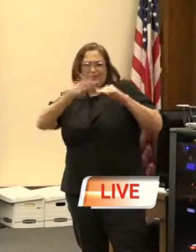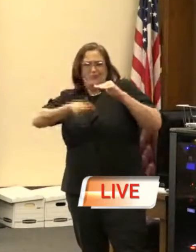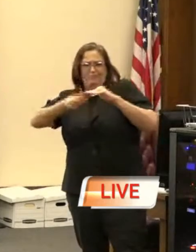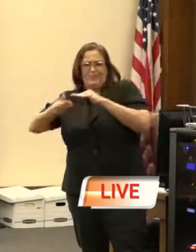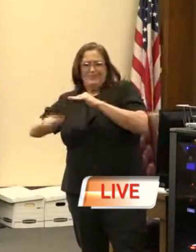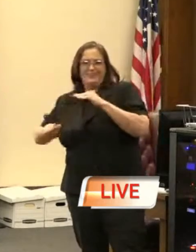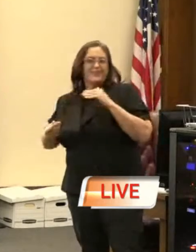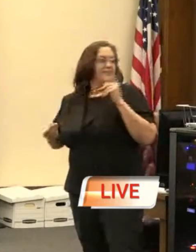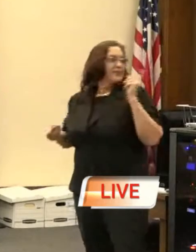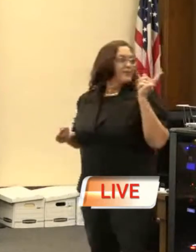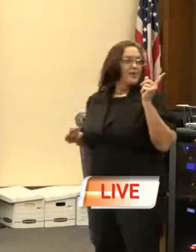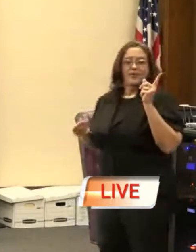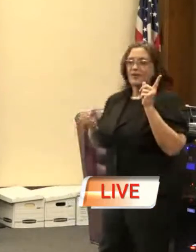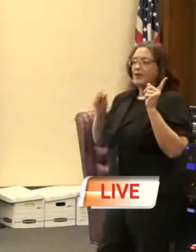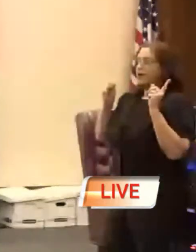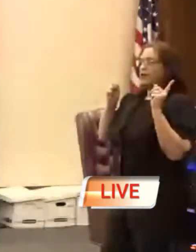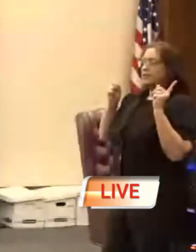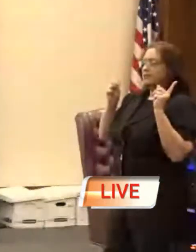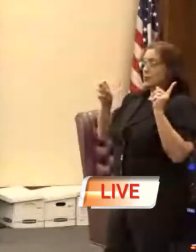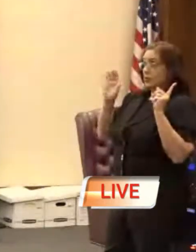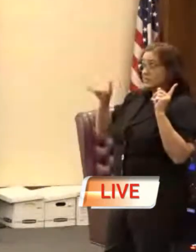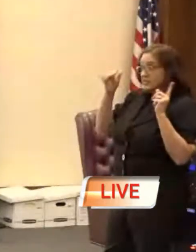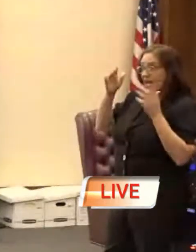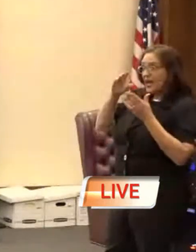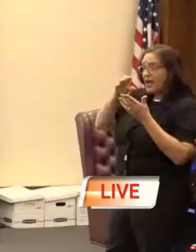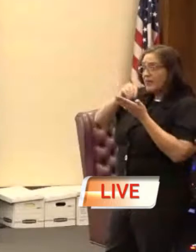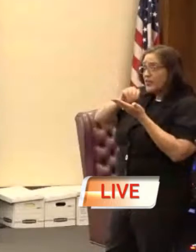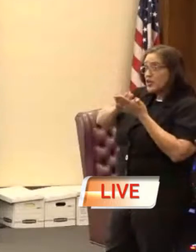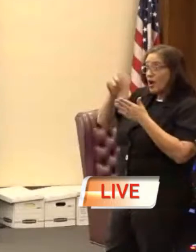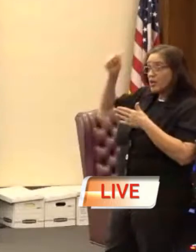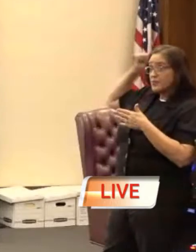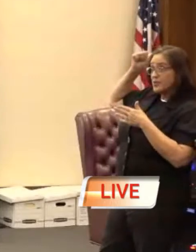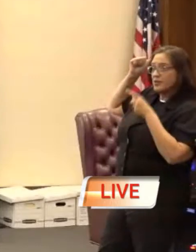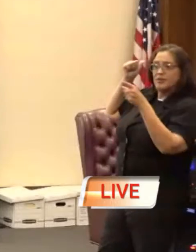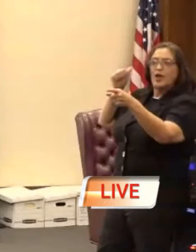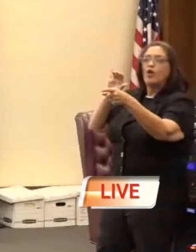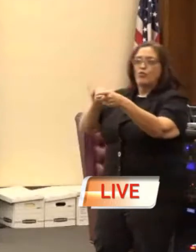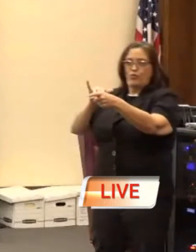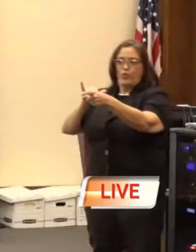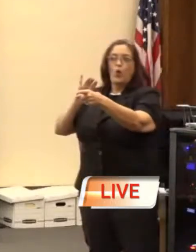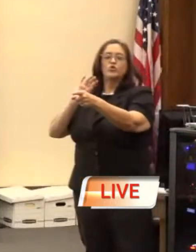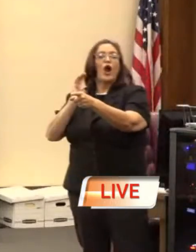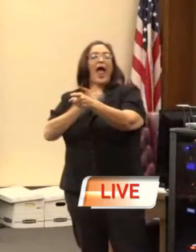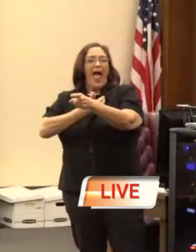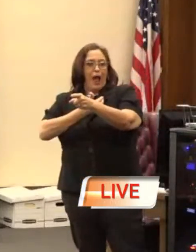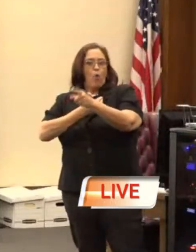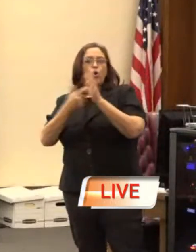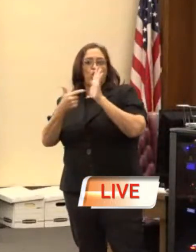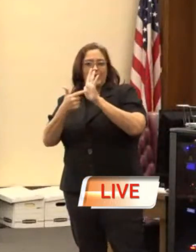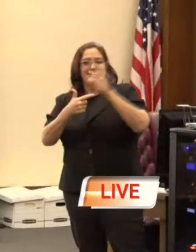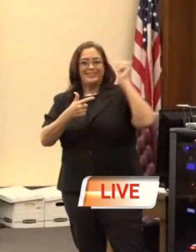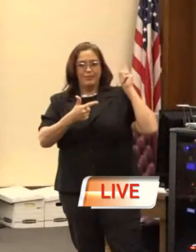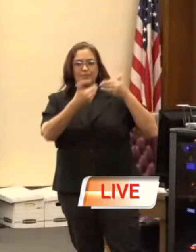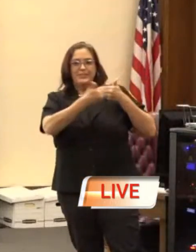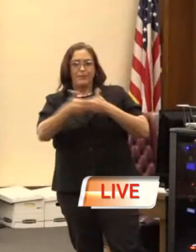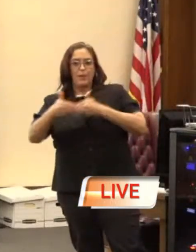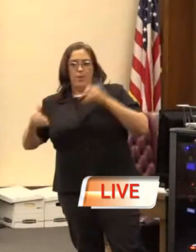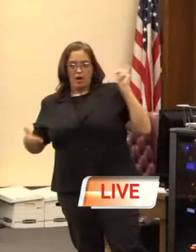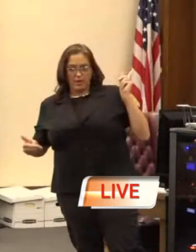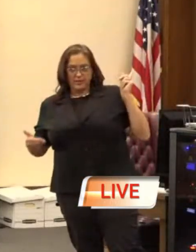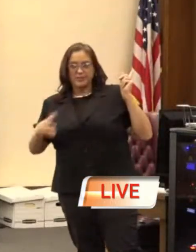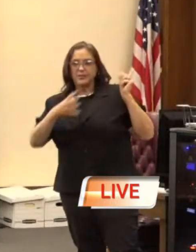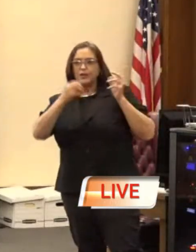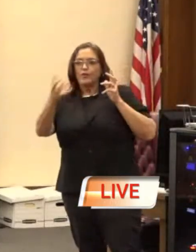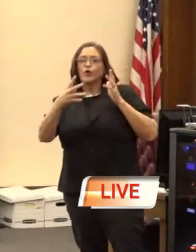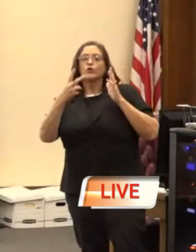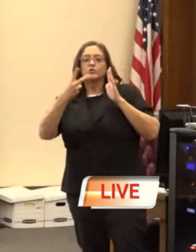Is that what's in all these boxes that are up here? Those are petitioner's Those exhibits. are all. And there's actually a duplicate copy. So